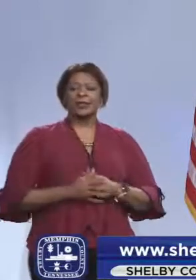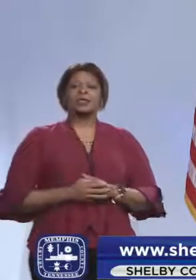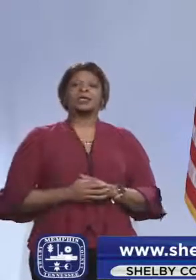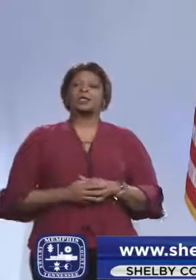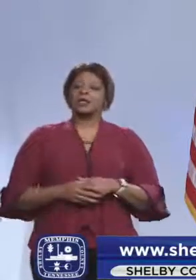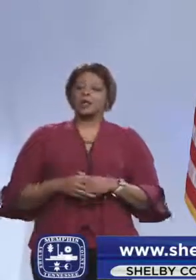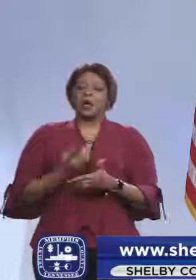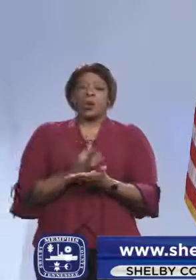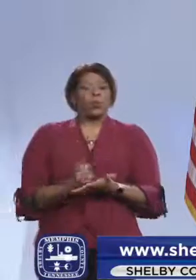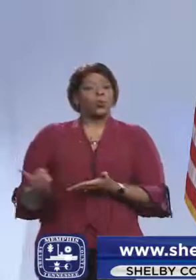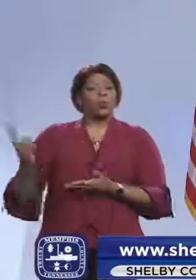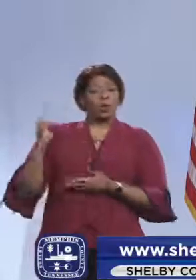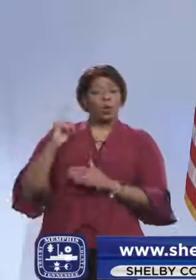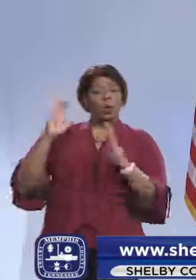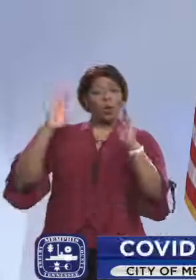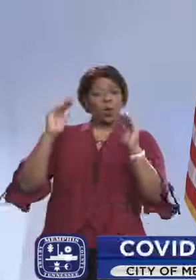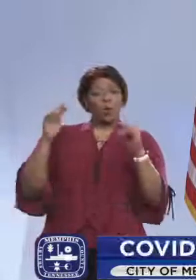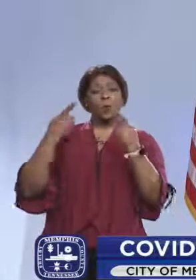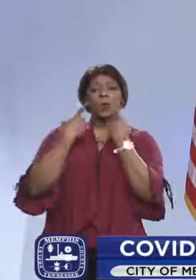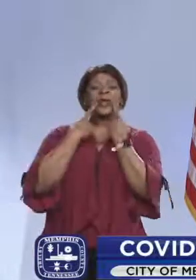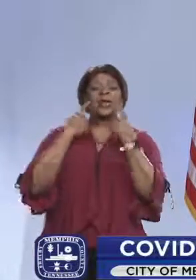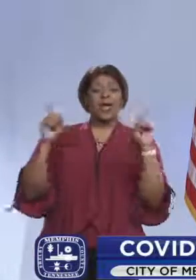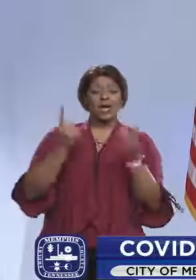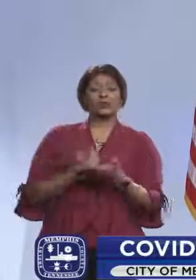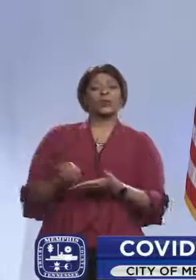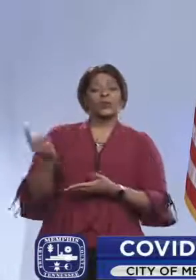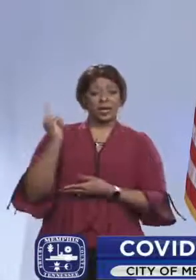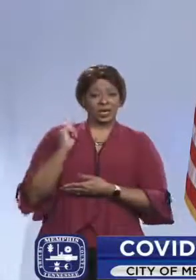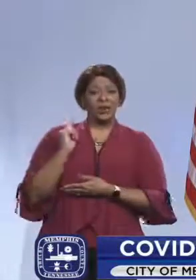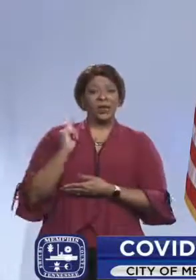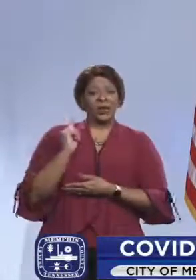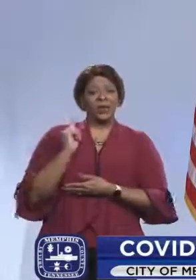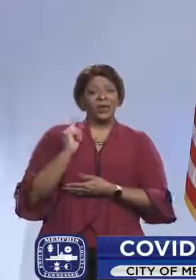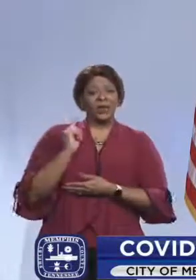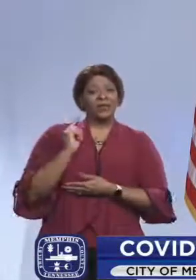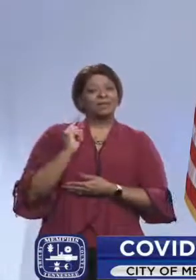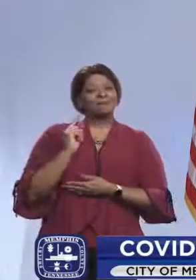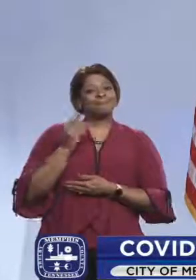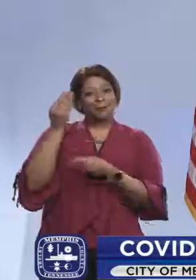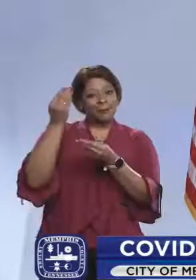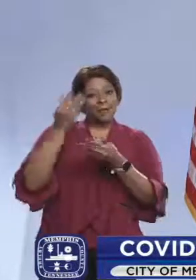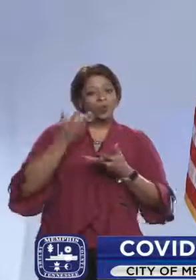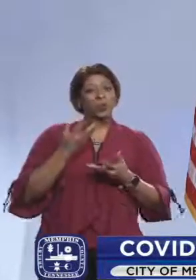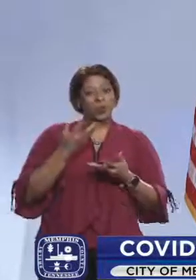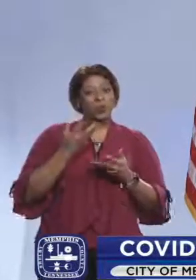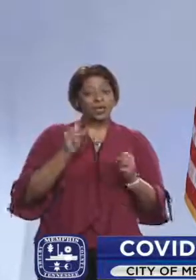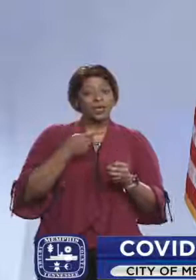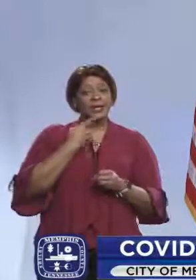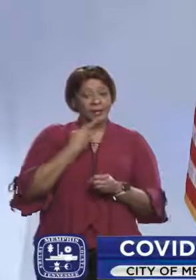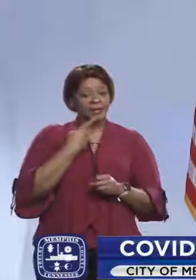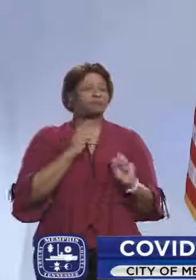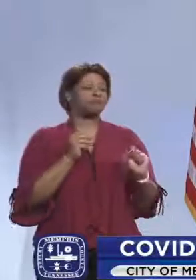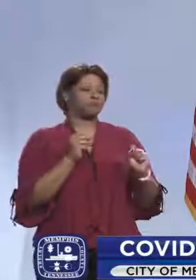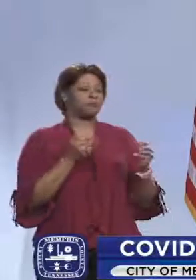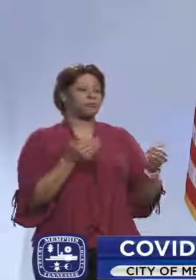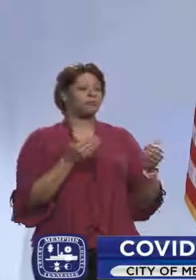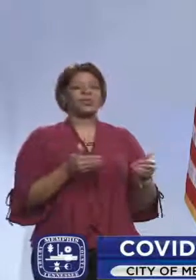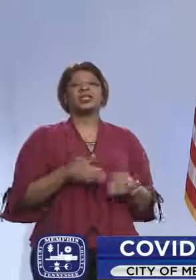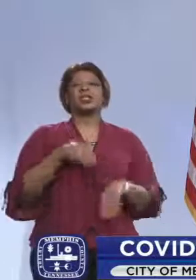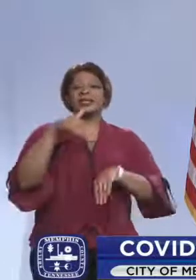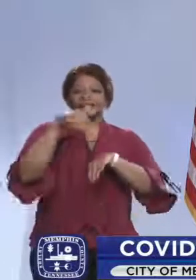Well, a week ago, I was hoping that we'd announce it a week ago, and I've been told, I can say? Yeah. All right,